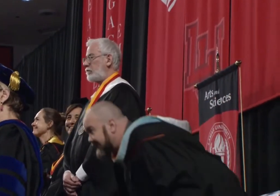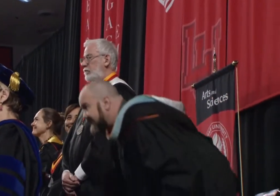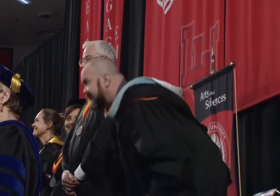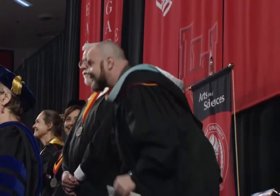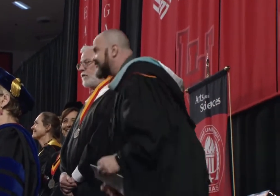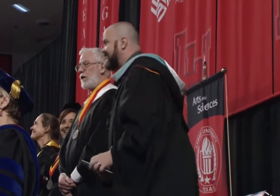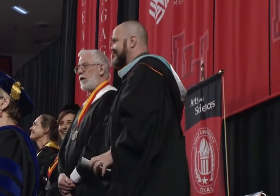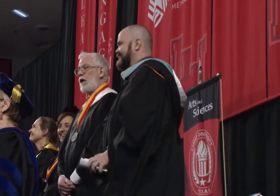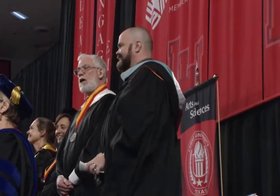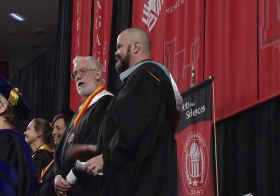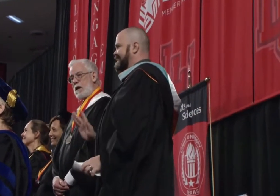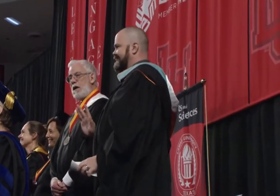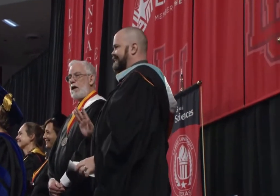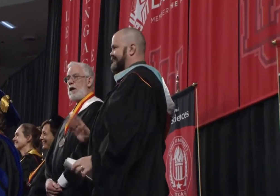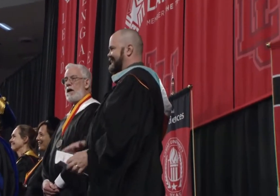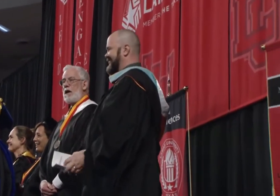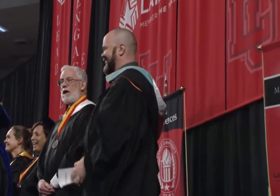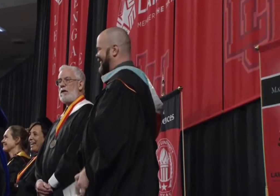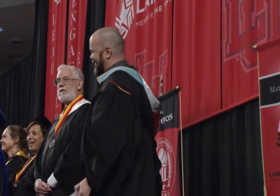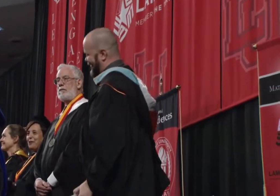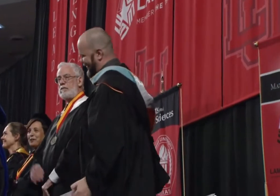Short, Registrar.